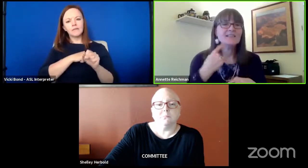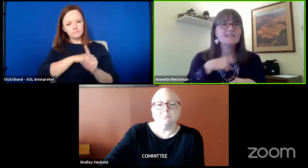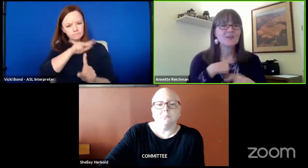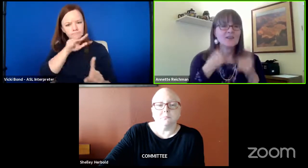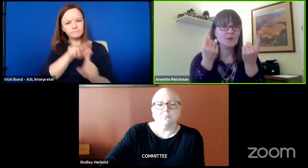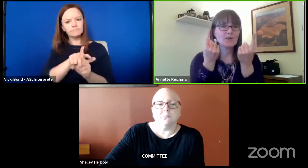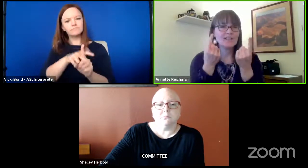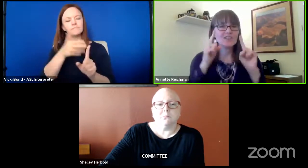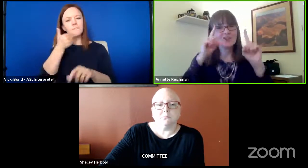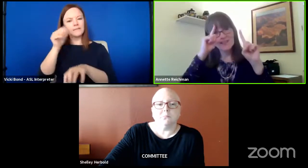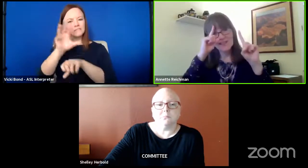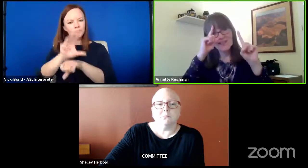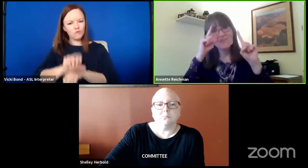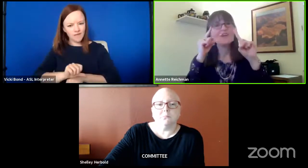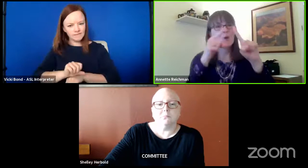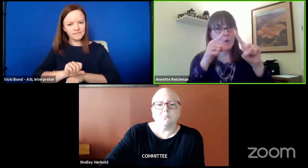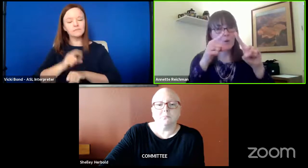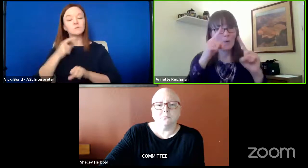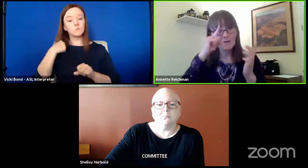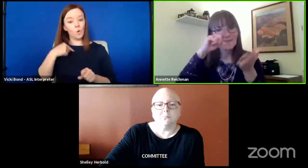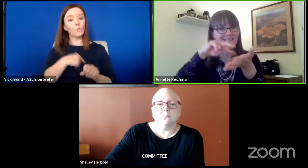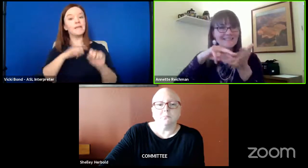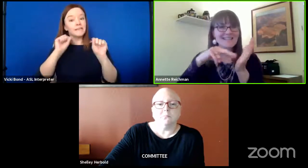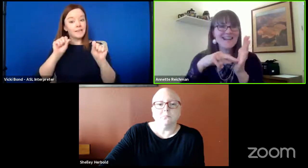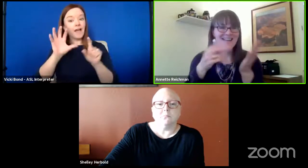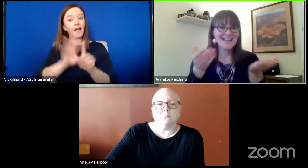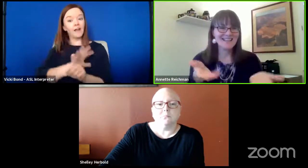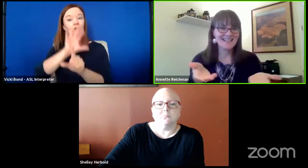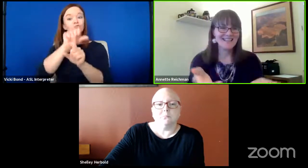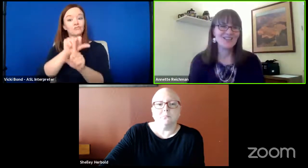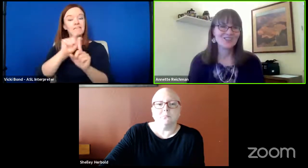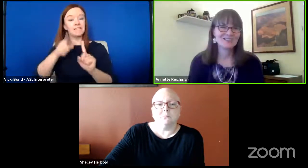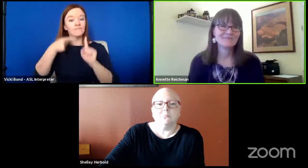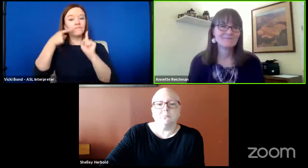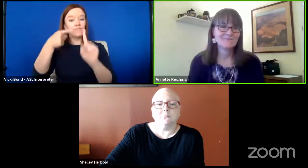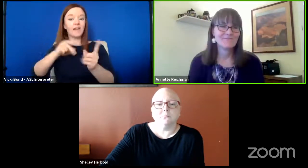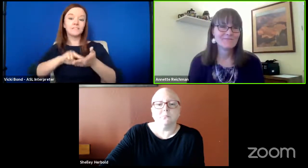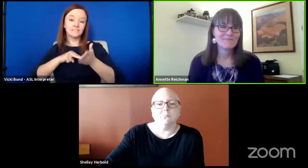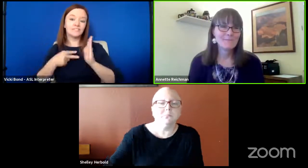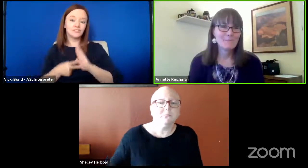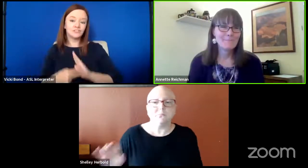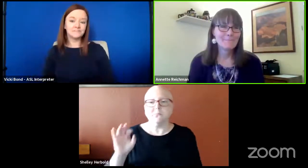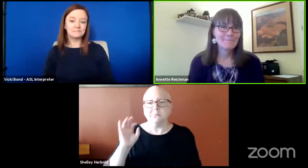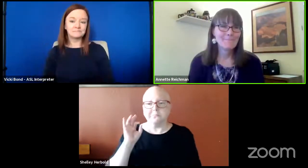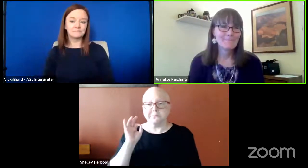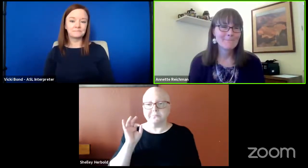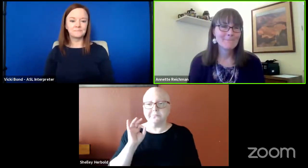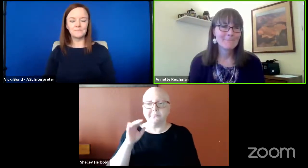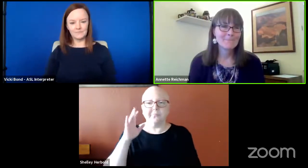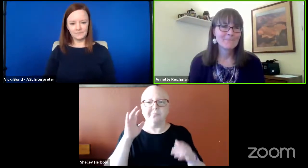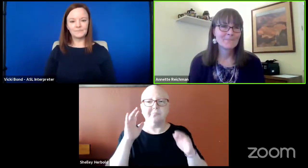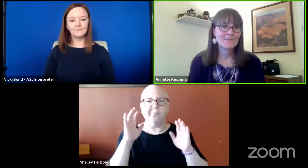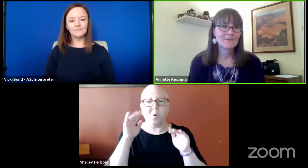practice so that we achieve the goal that's intended here.